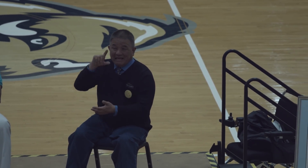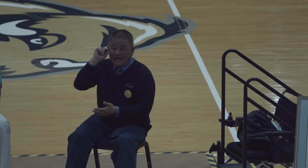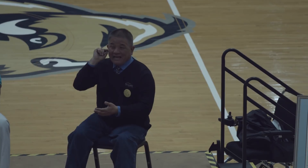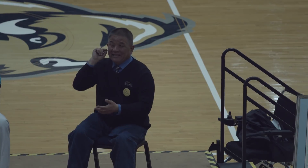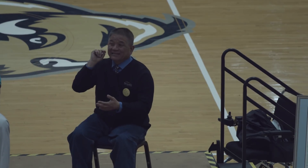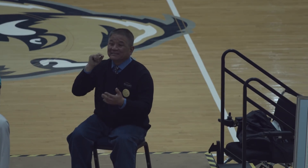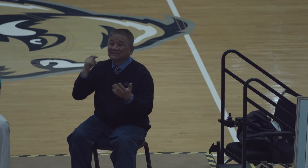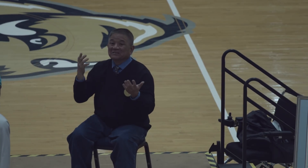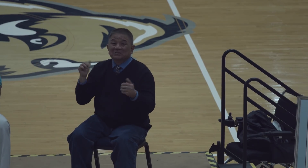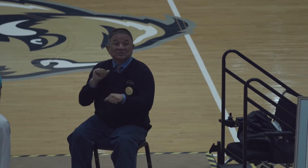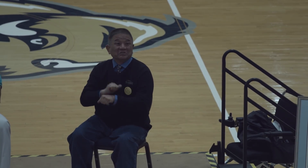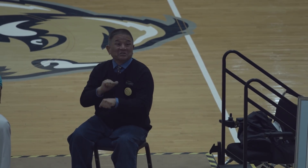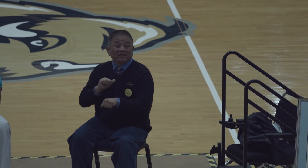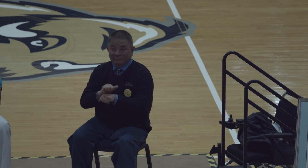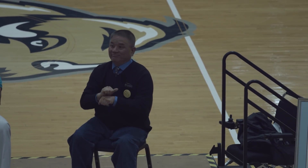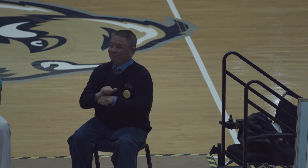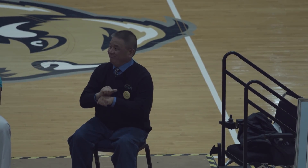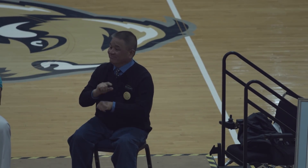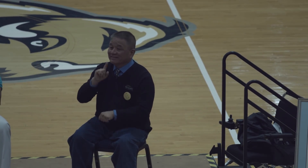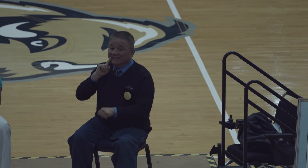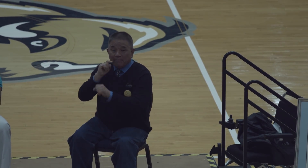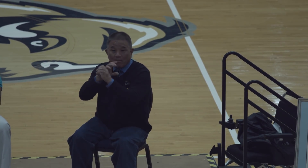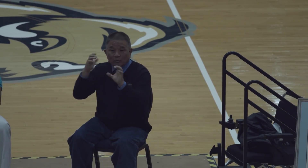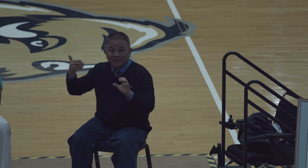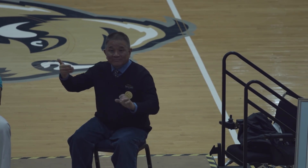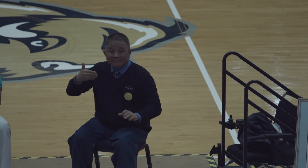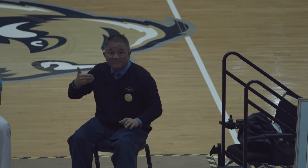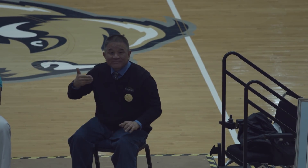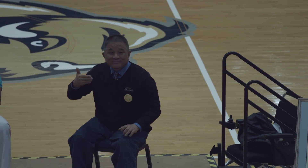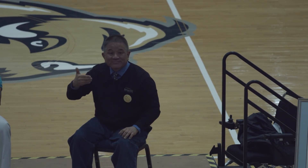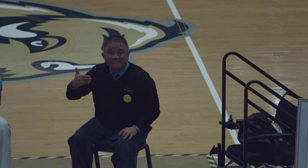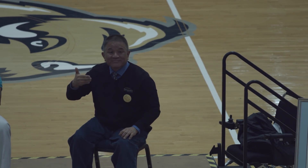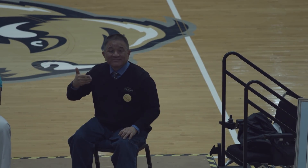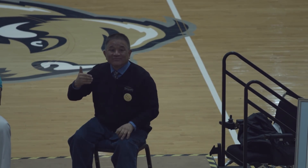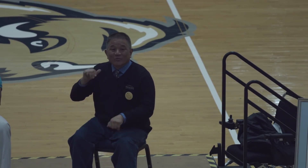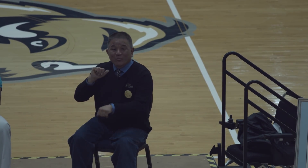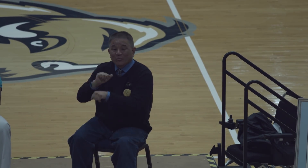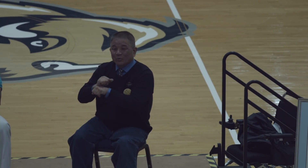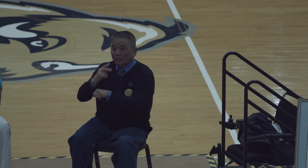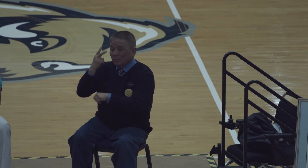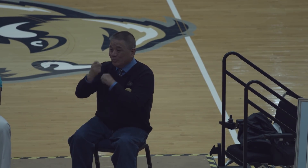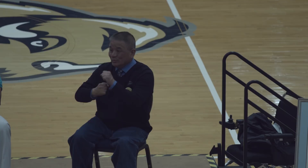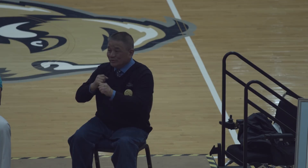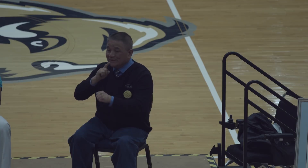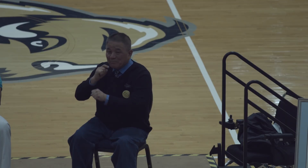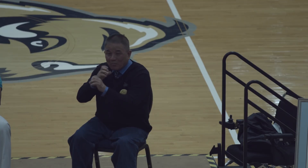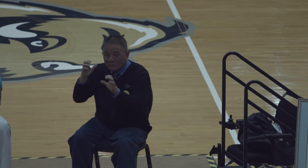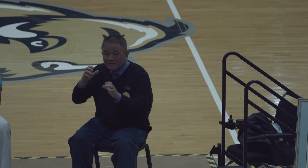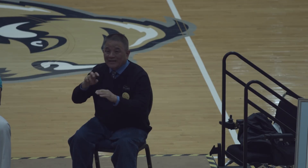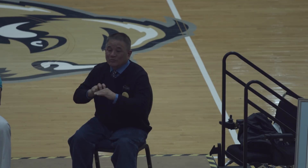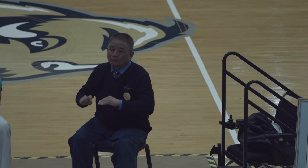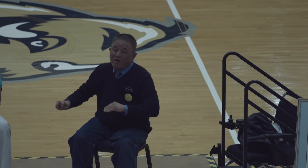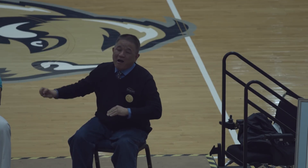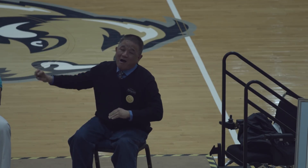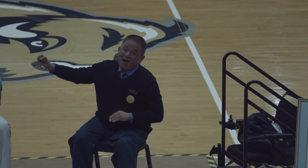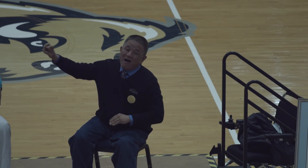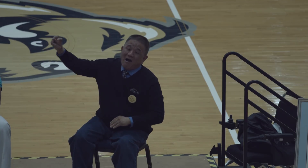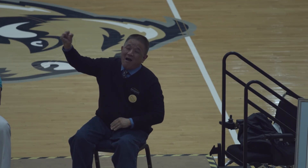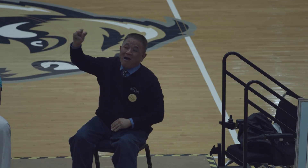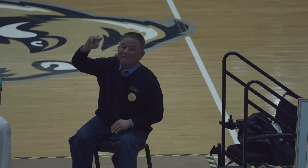I studied, I graduated from Gallaudet, and sure enough, I got a job. I got a job with Deaf